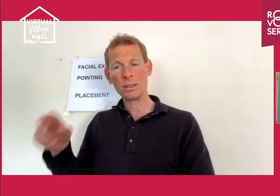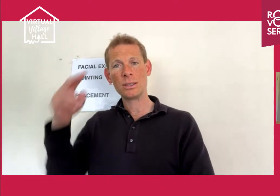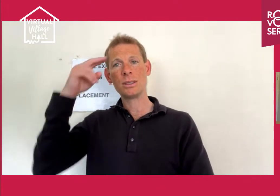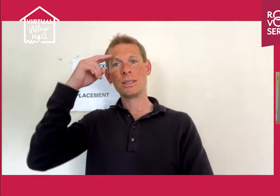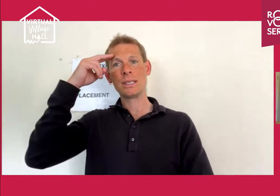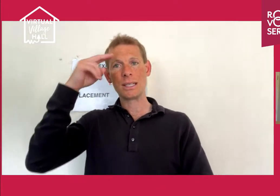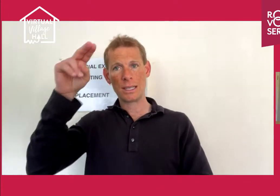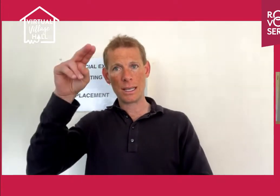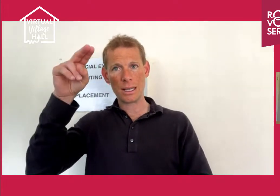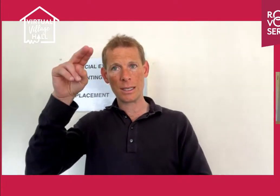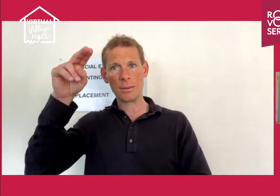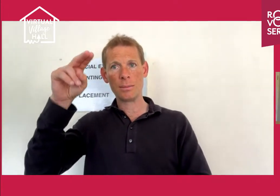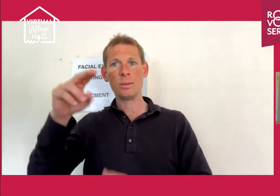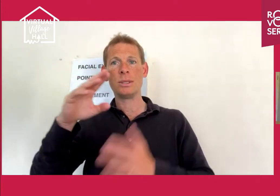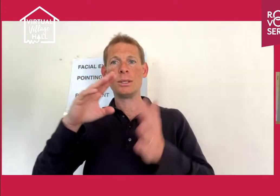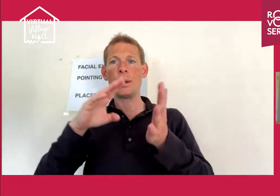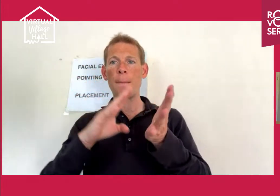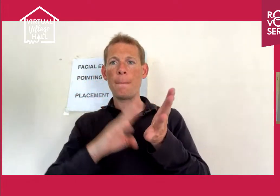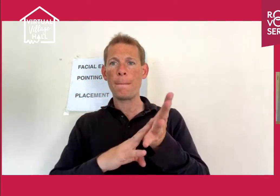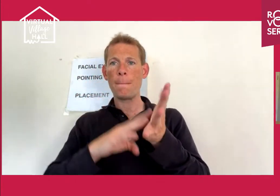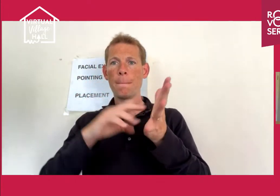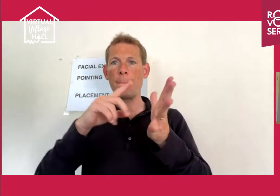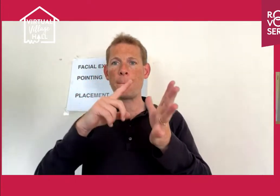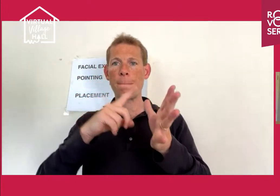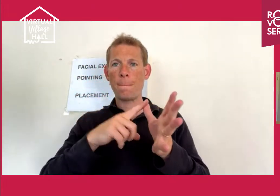Then I'm pointing to the other space over here for the other brother,